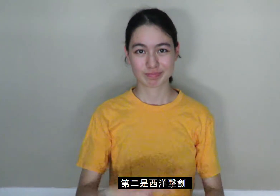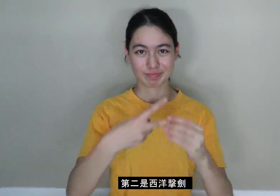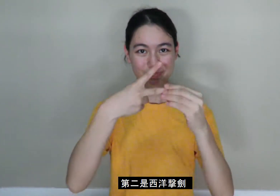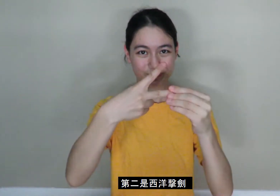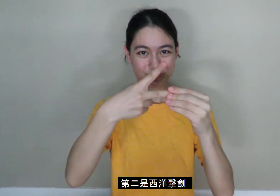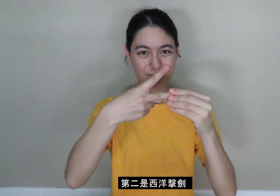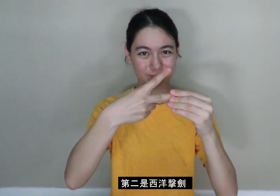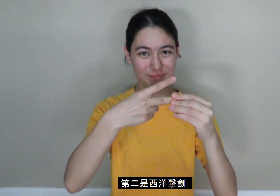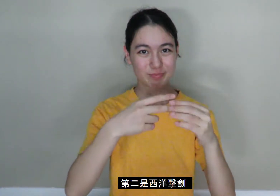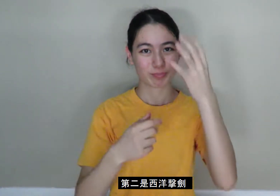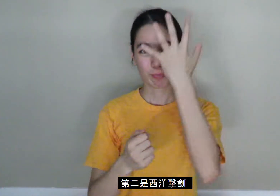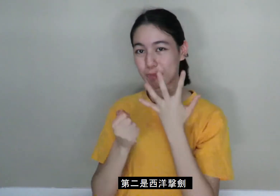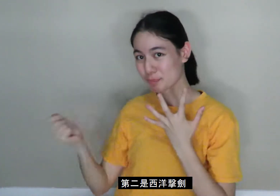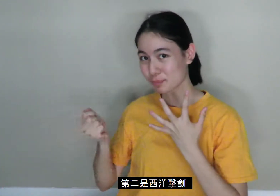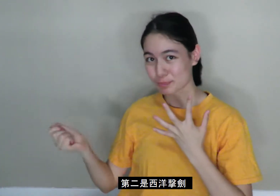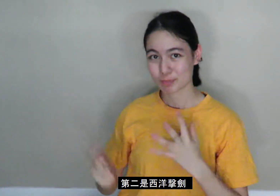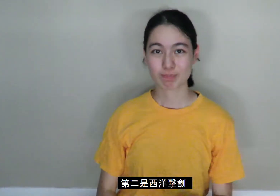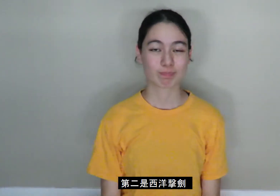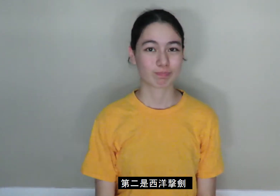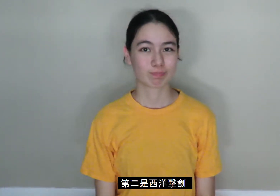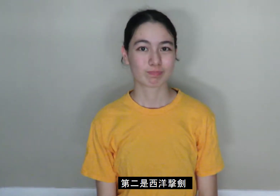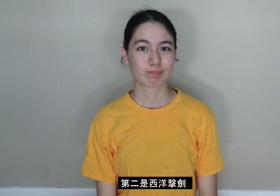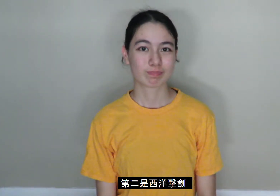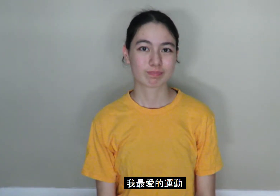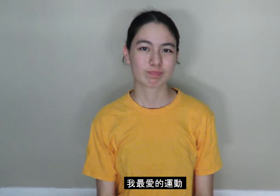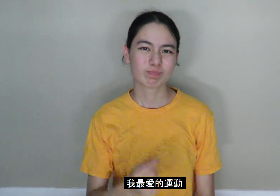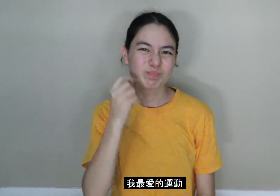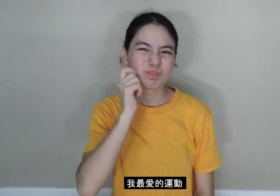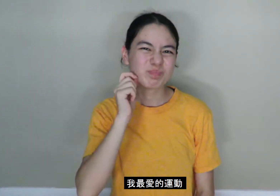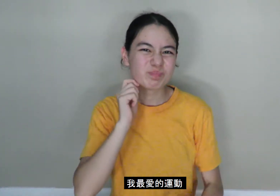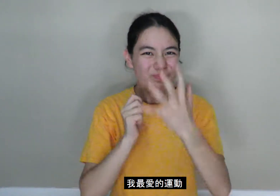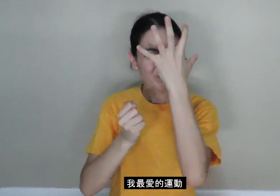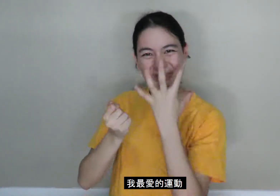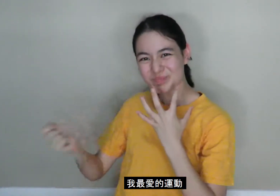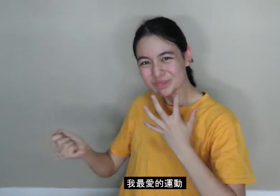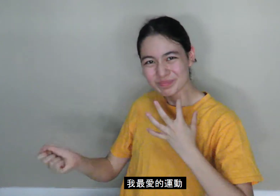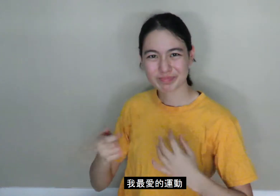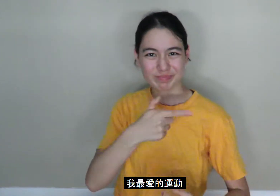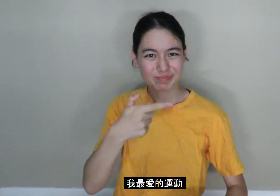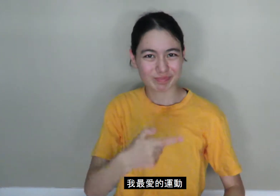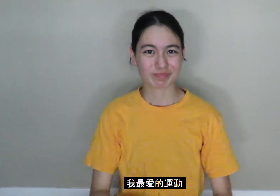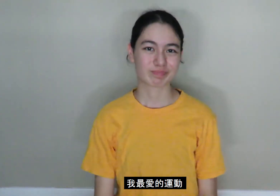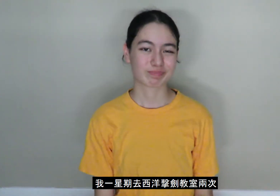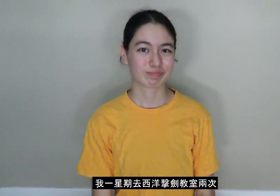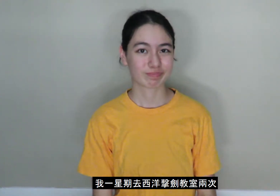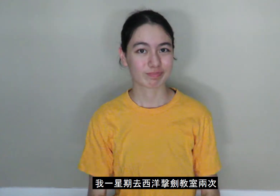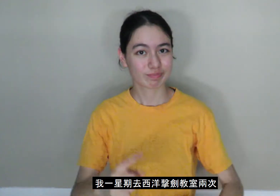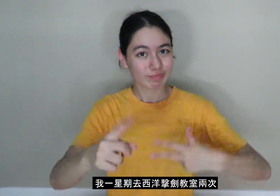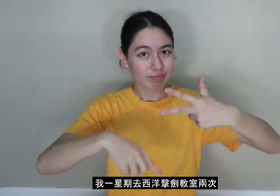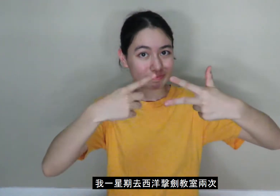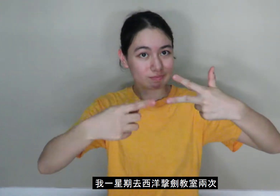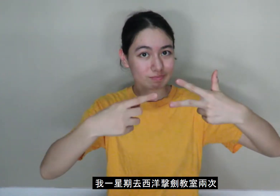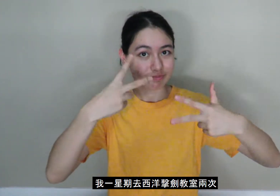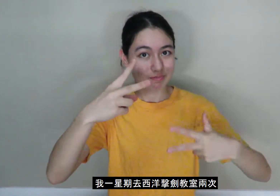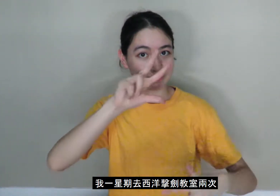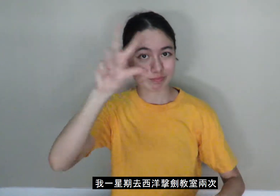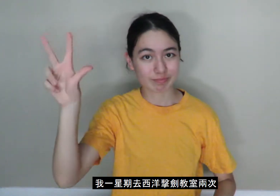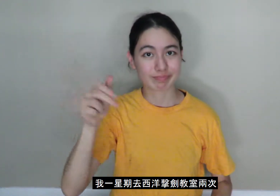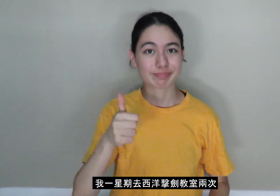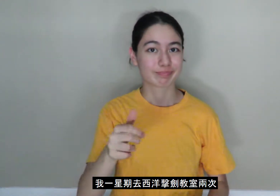Number two, fencing. I love fencing. I go to fencing class 2 times a